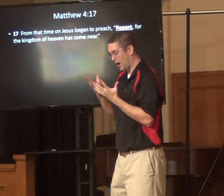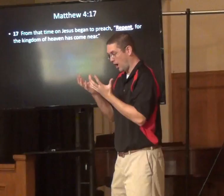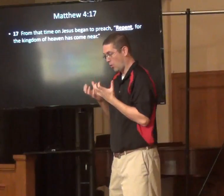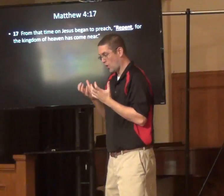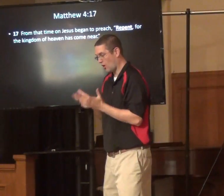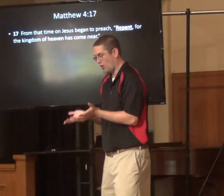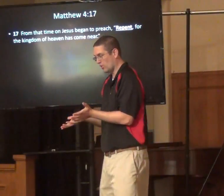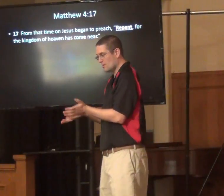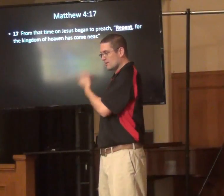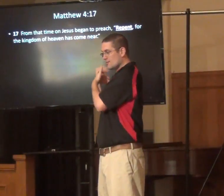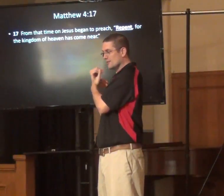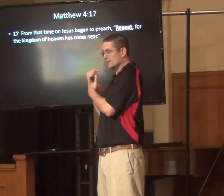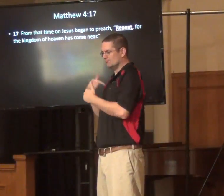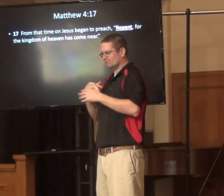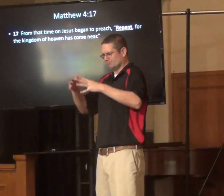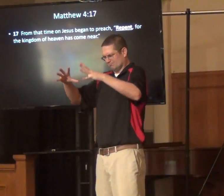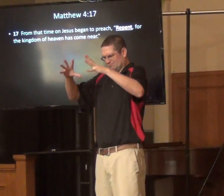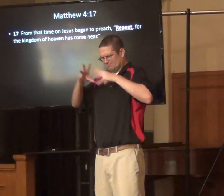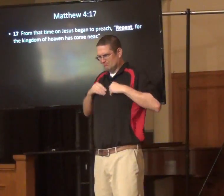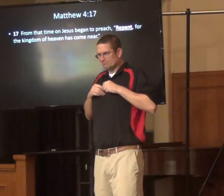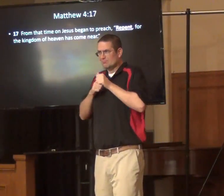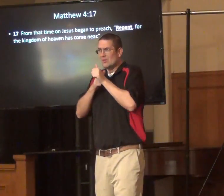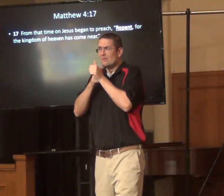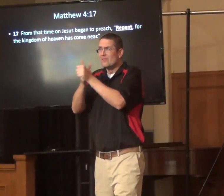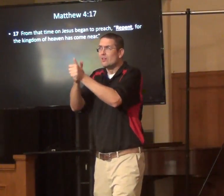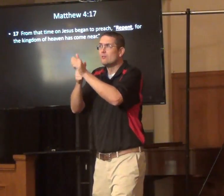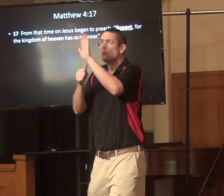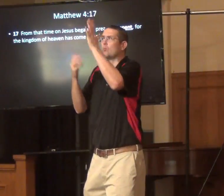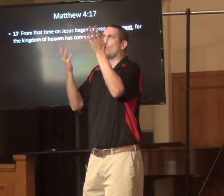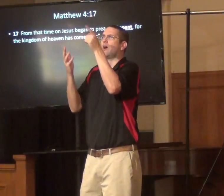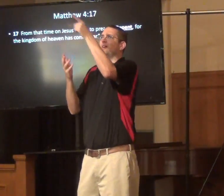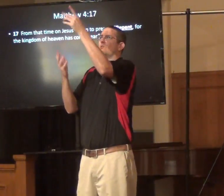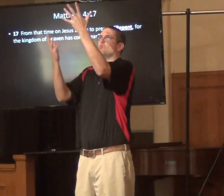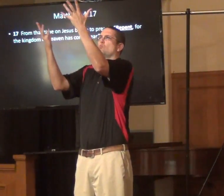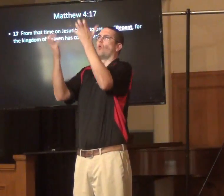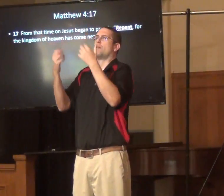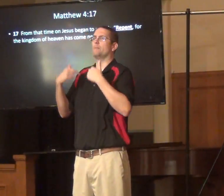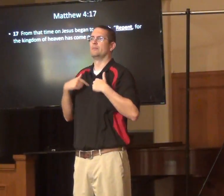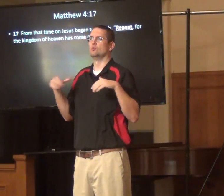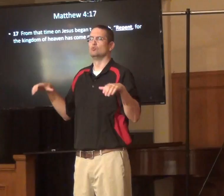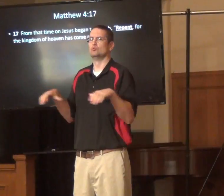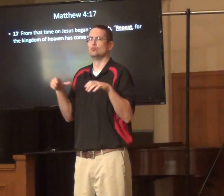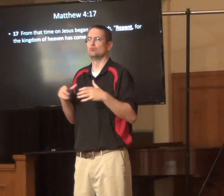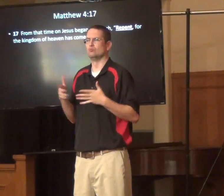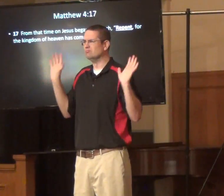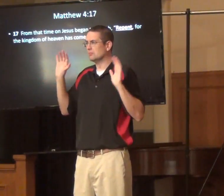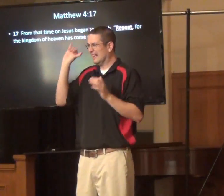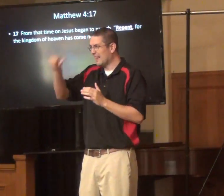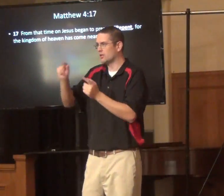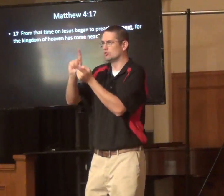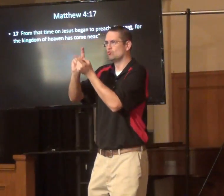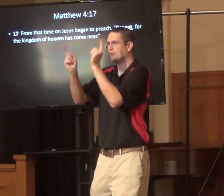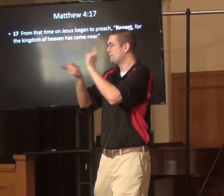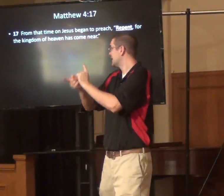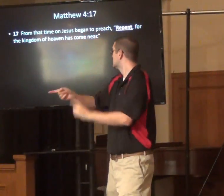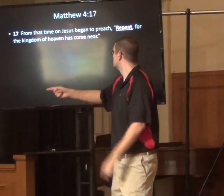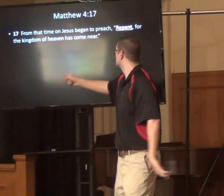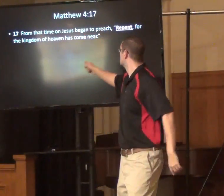will, to cast aside my will, to accept and follow God's will for me to do. That's